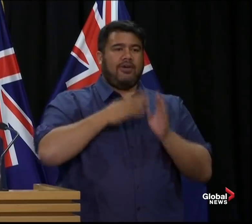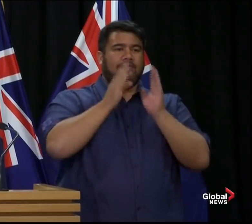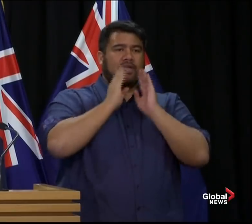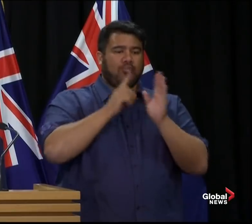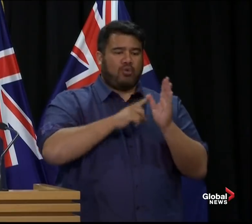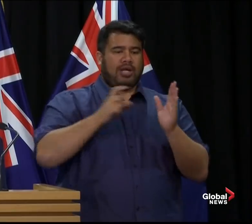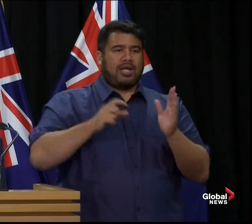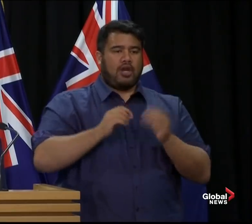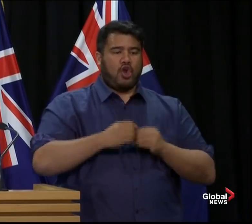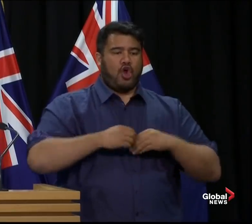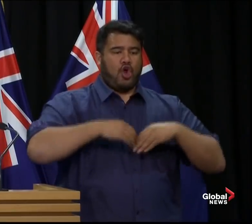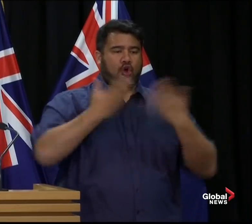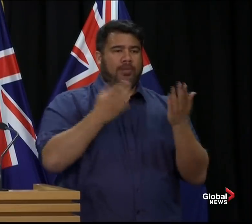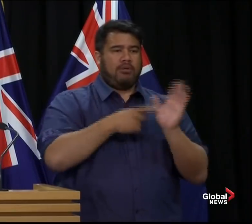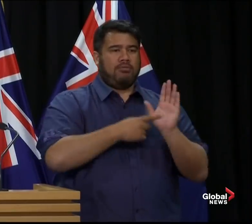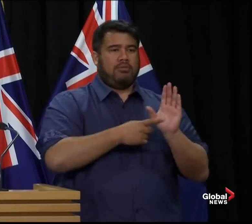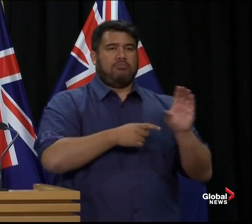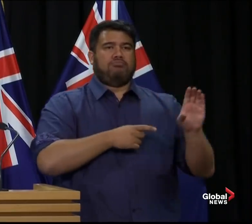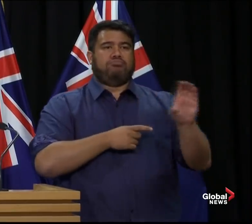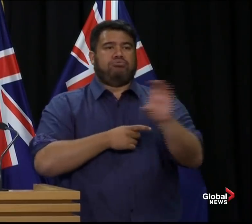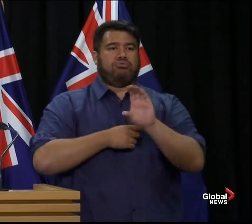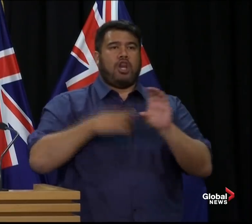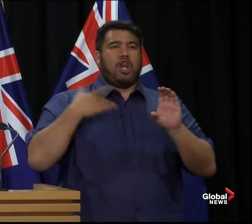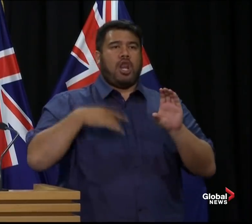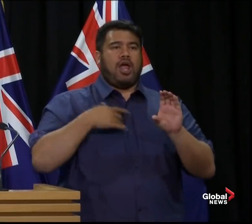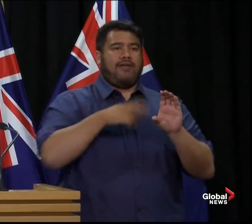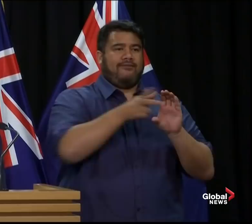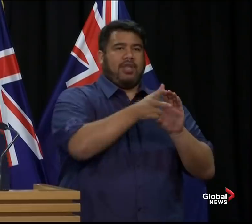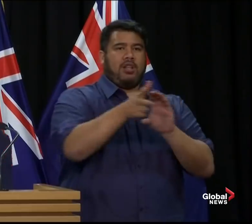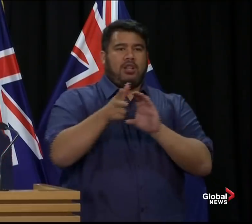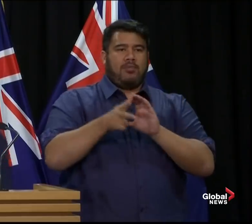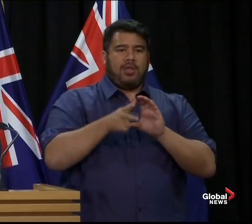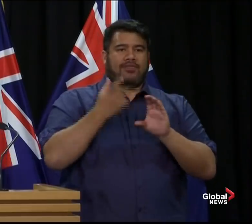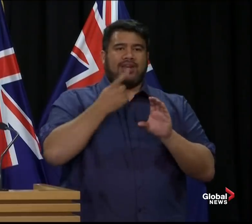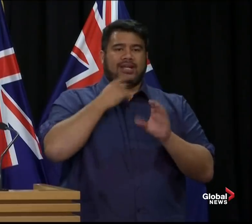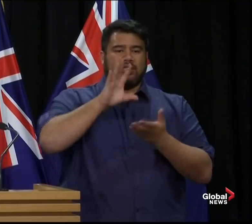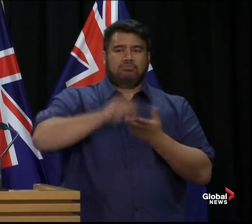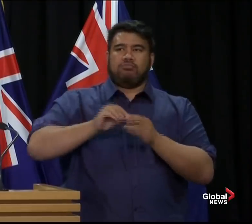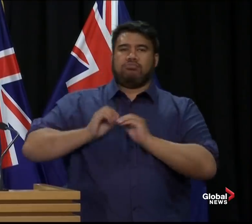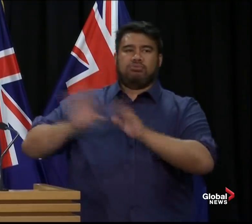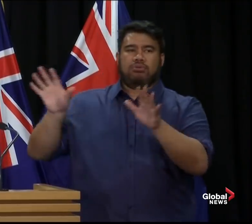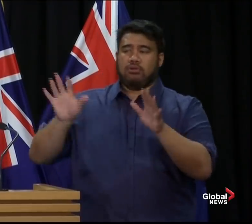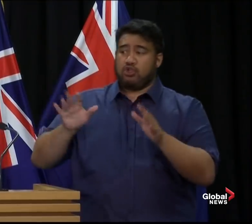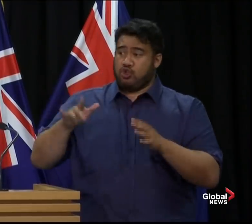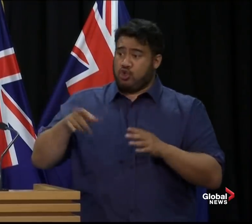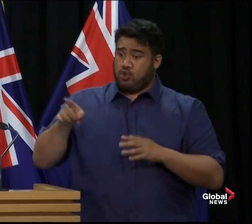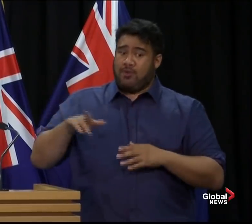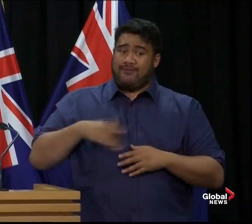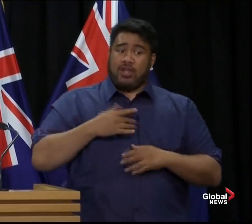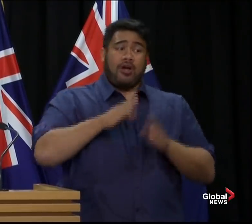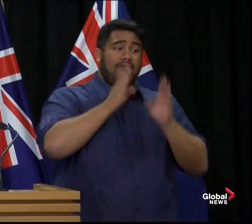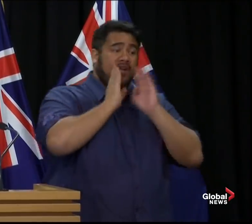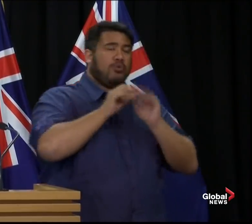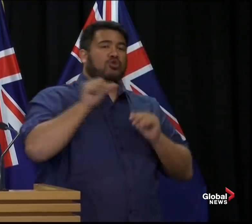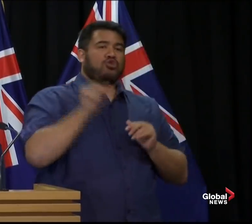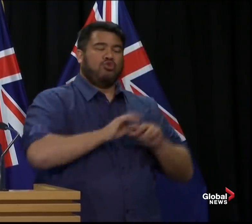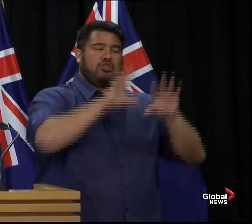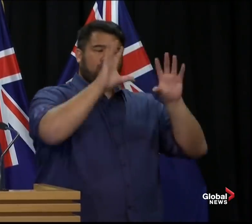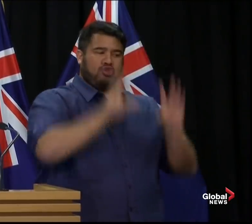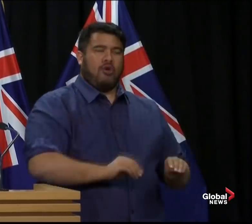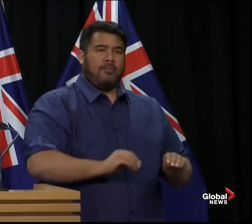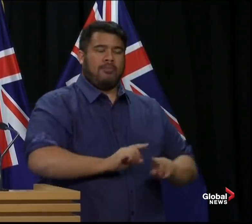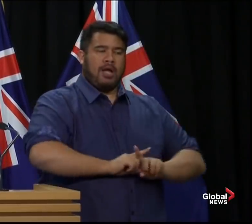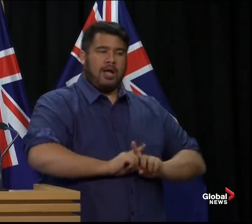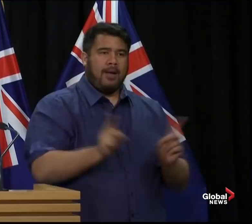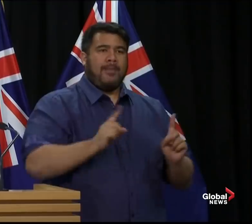and then it was recorded and Yes. printed and sent around. And distributed. Should Facebook stop live streaming? Well, certainly